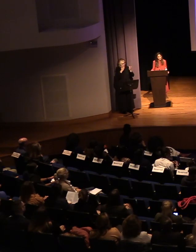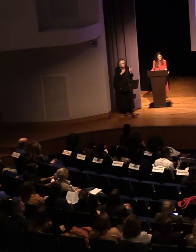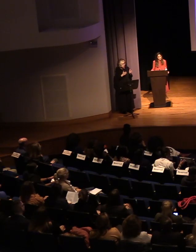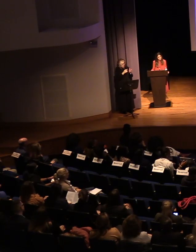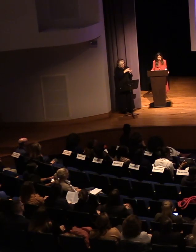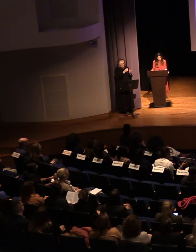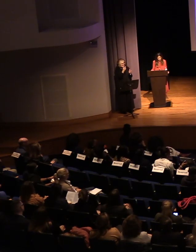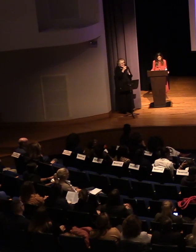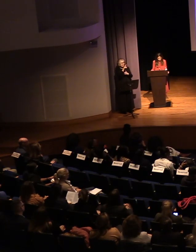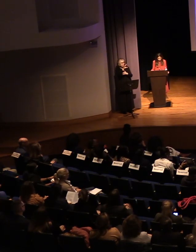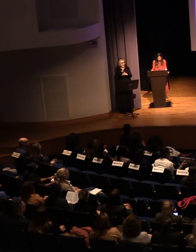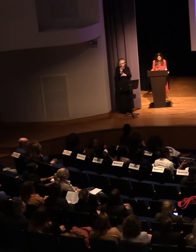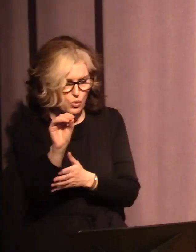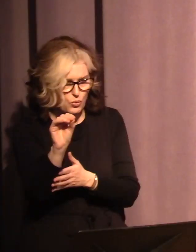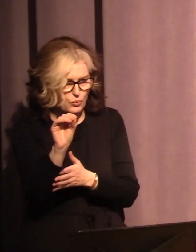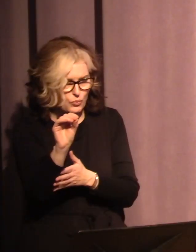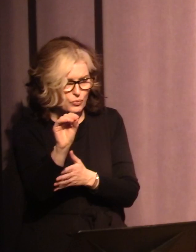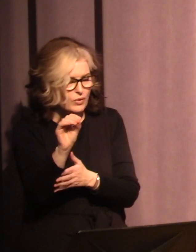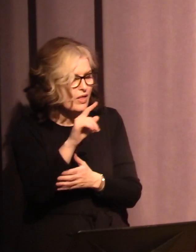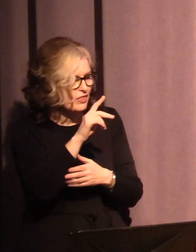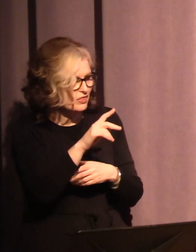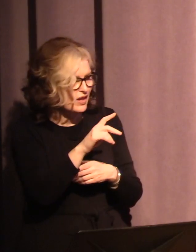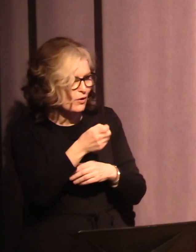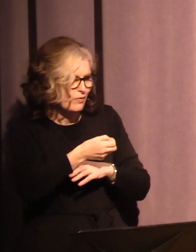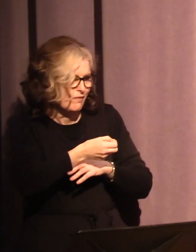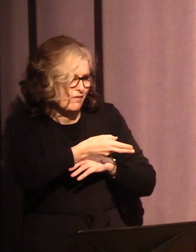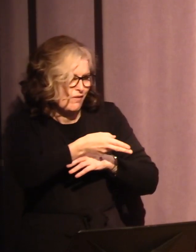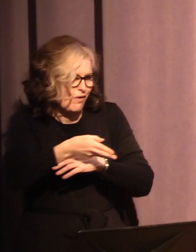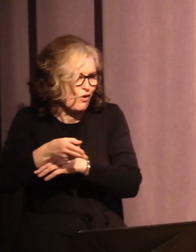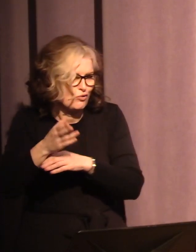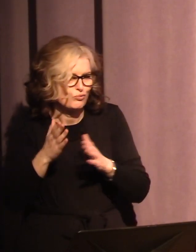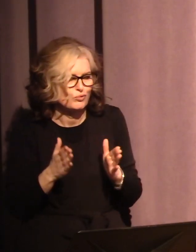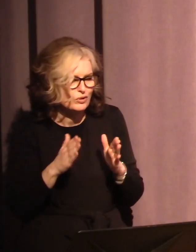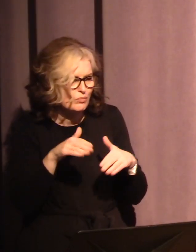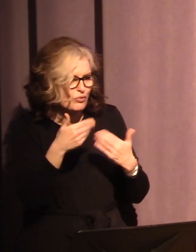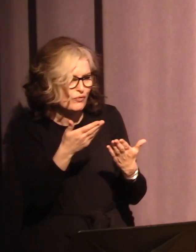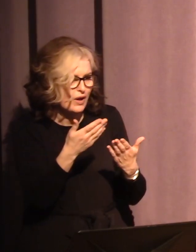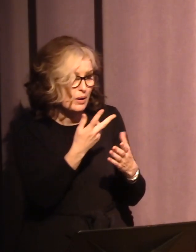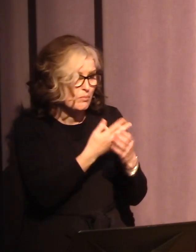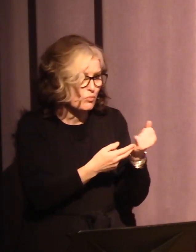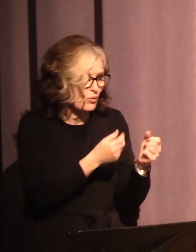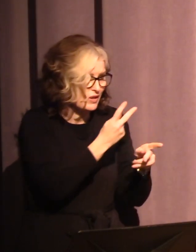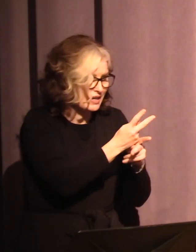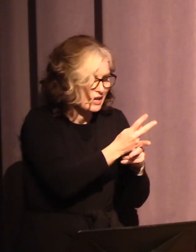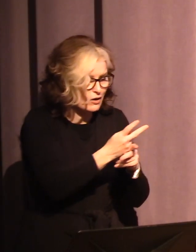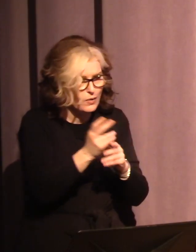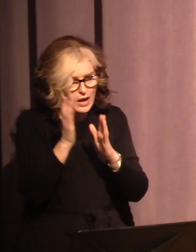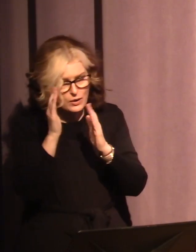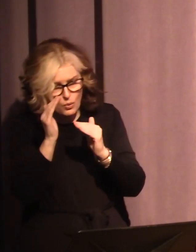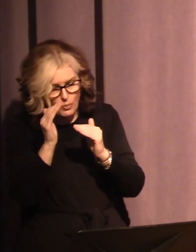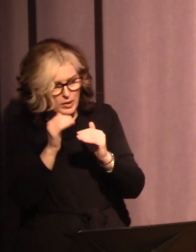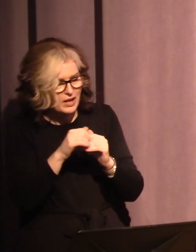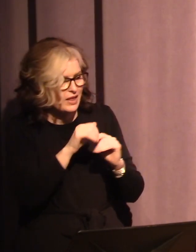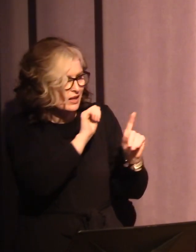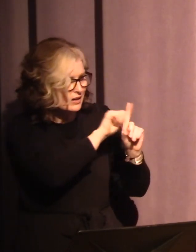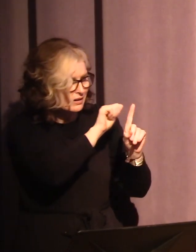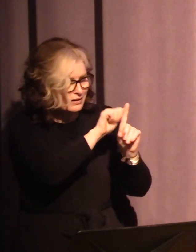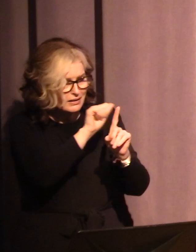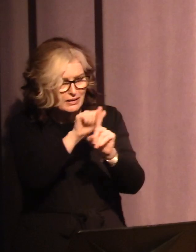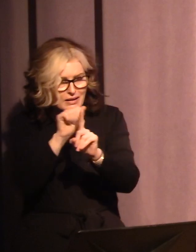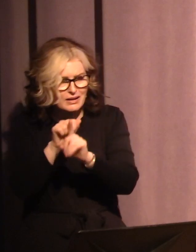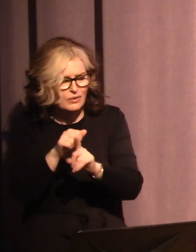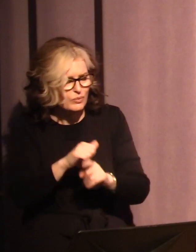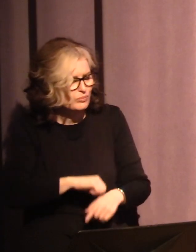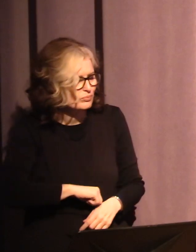are heroes. They are the conquerors. They provide both care and hope. They go door to door. We